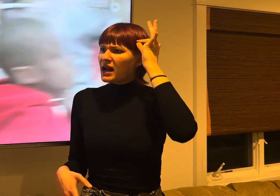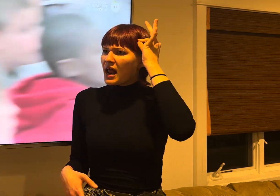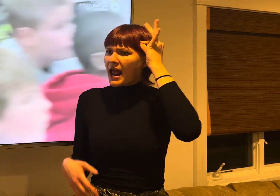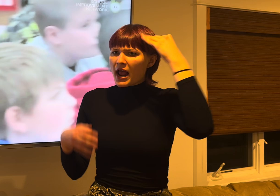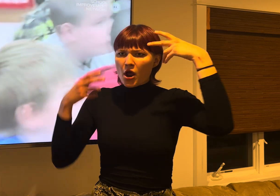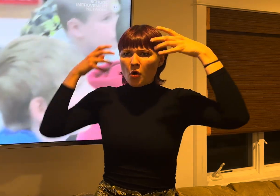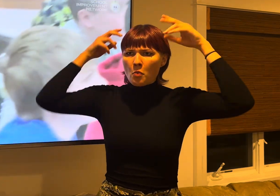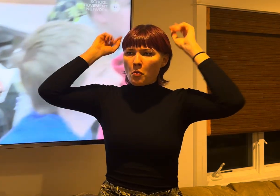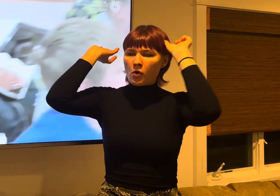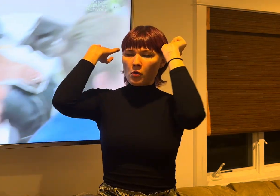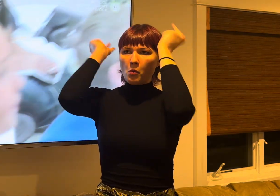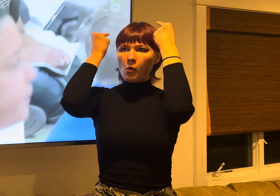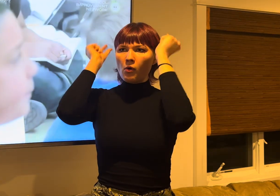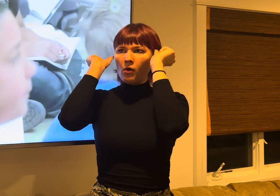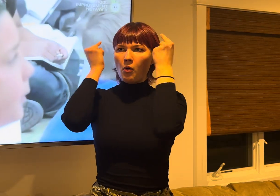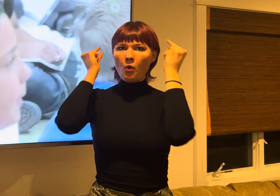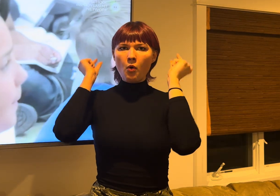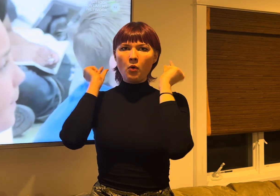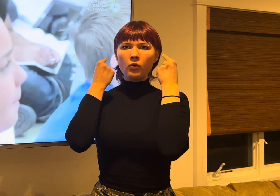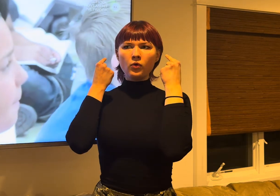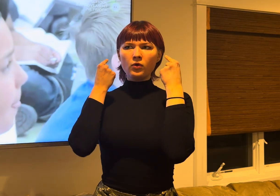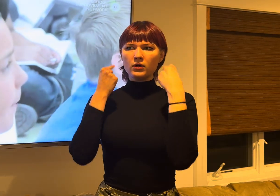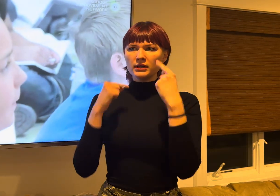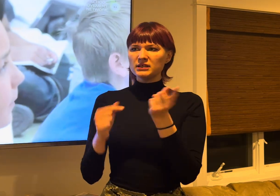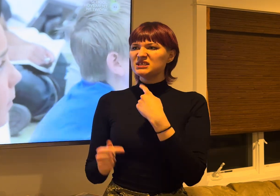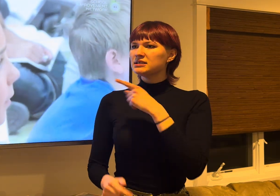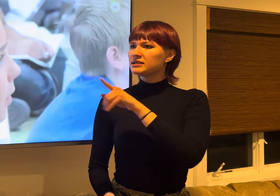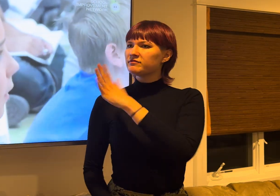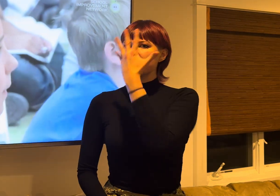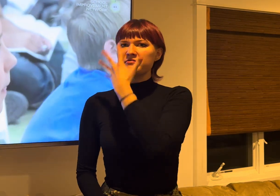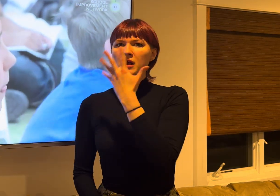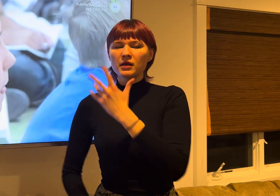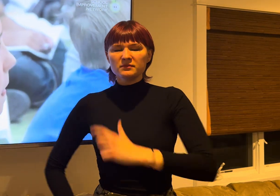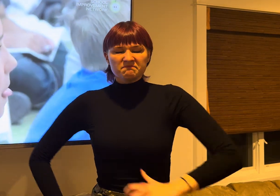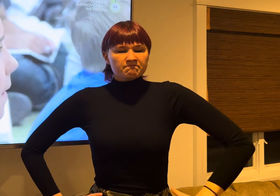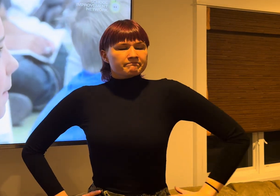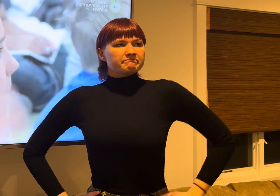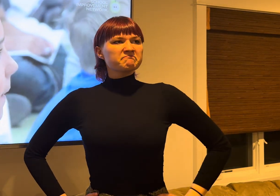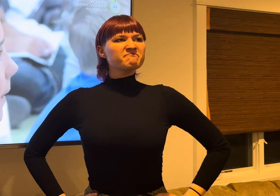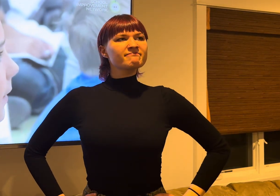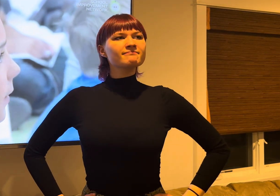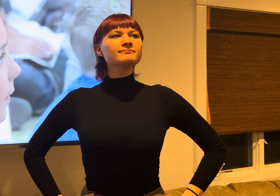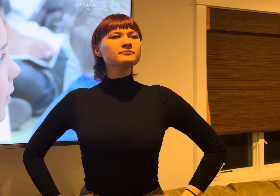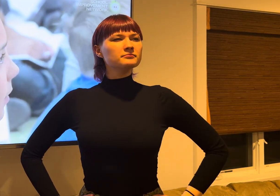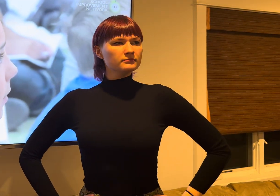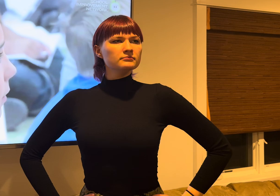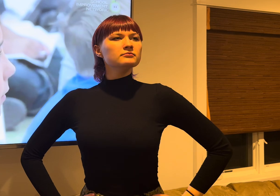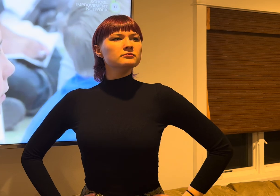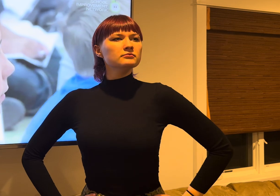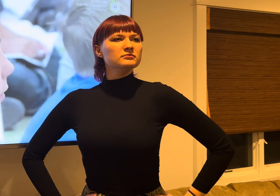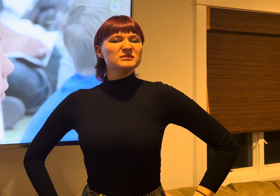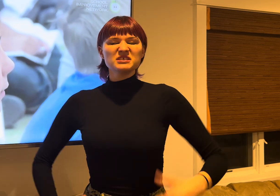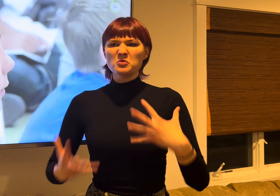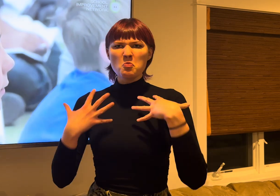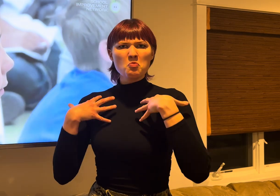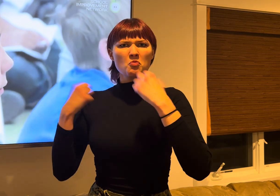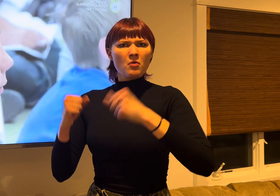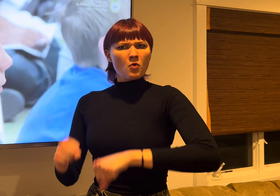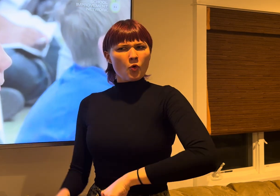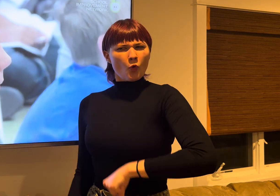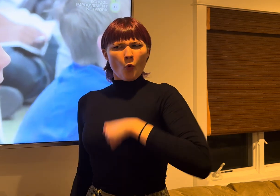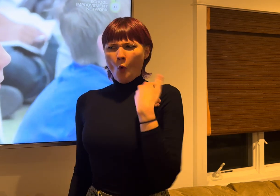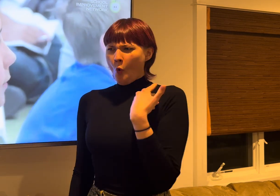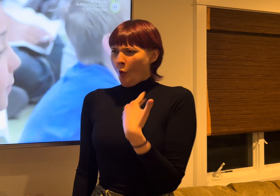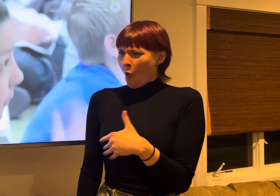His face was strong and proud. It was the face of a leader, the face of a determined man. His eyes